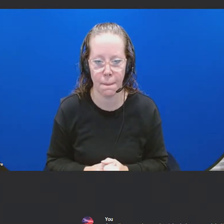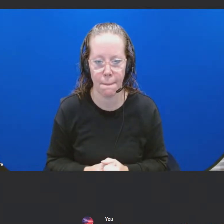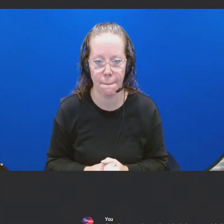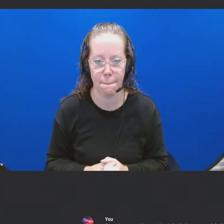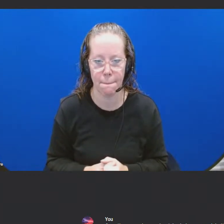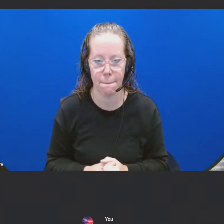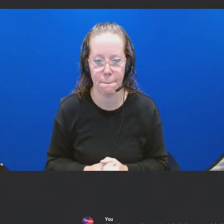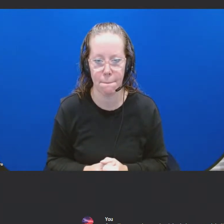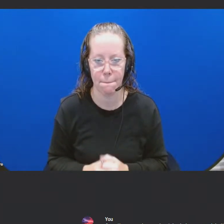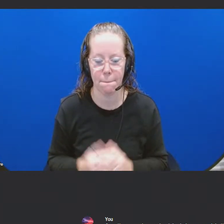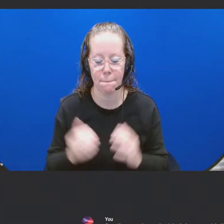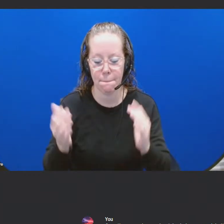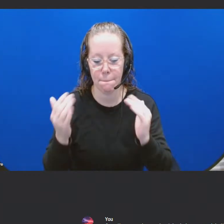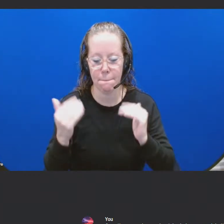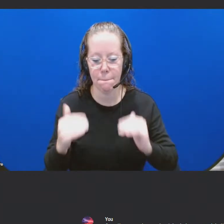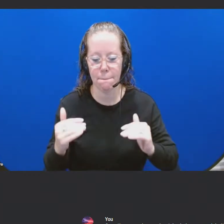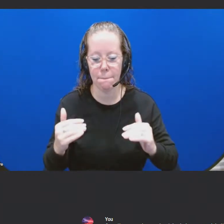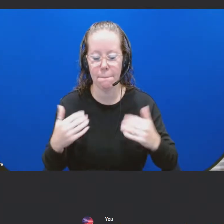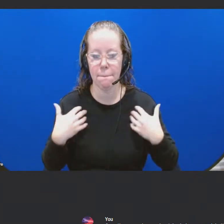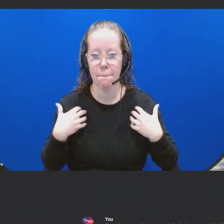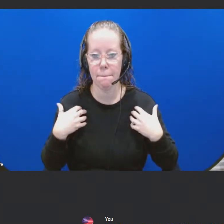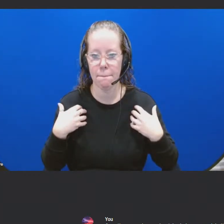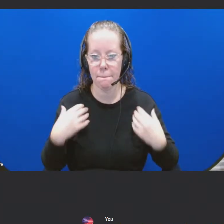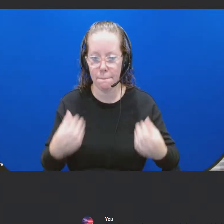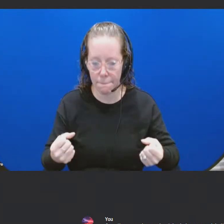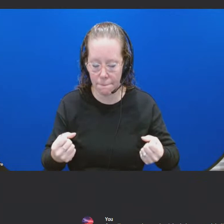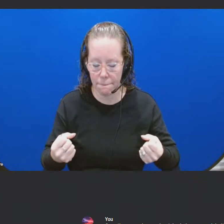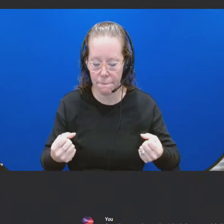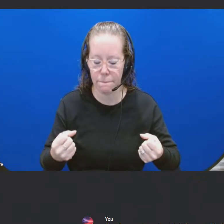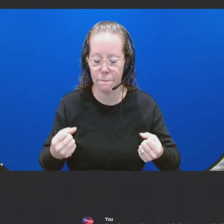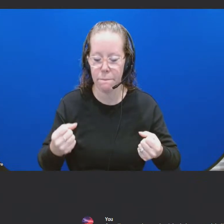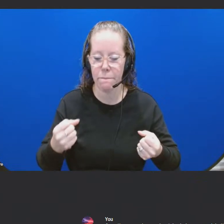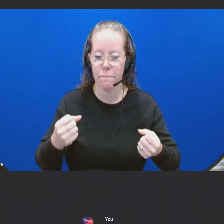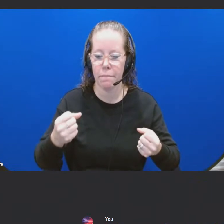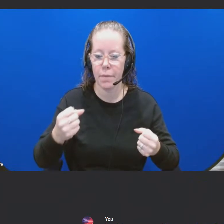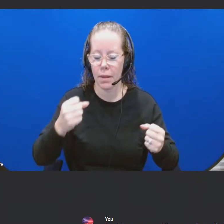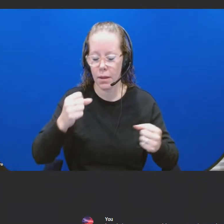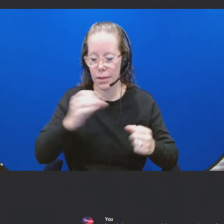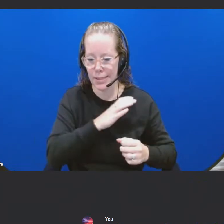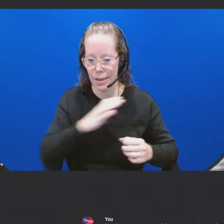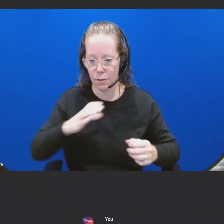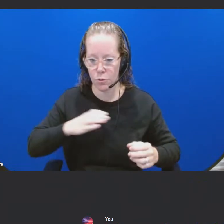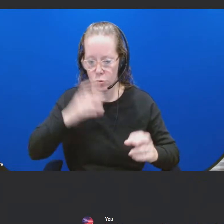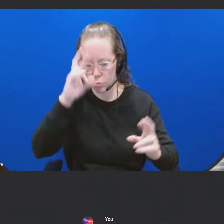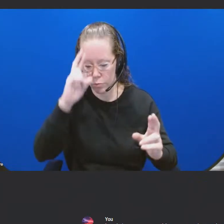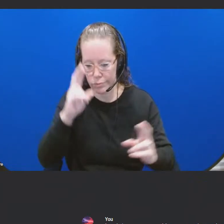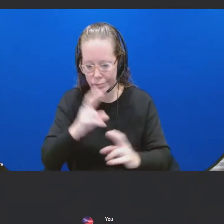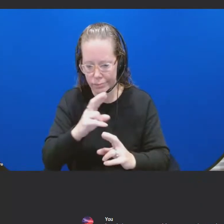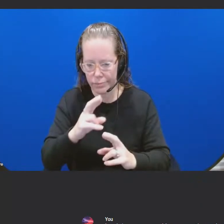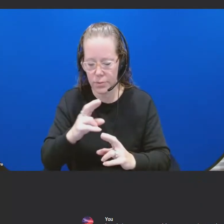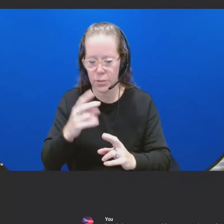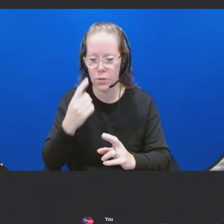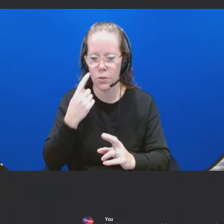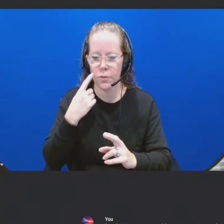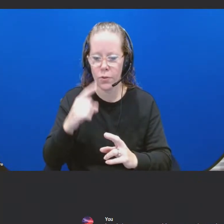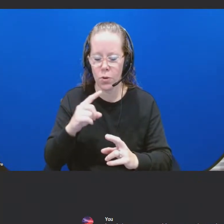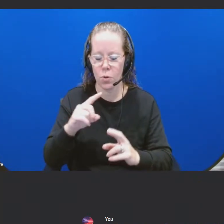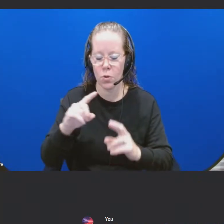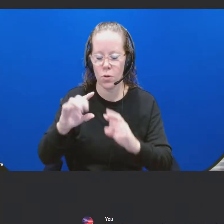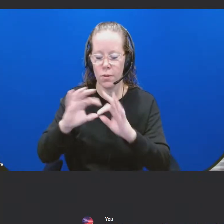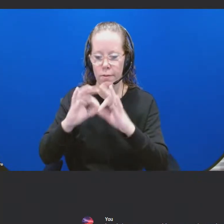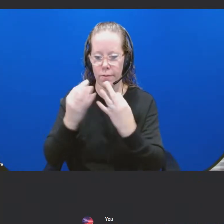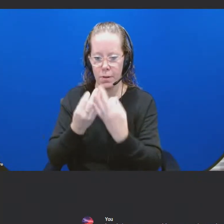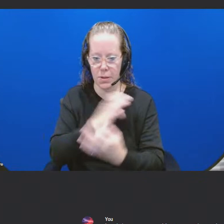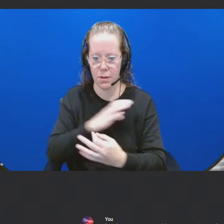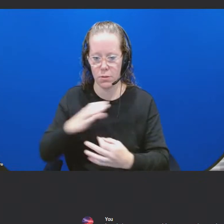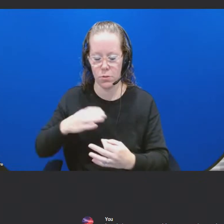a healthy and vibrant family council reflects this vision statement. This is from Family Council Ontario. You are not alone. We